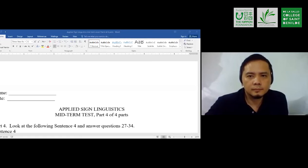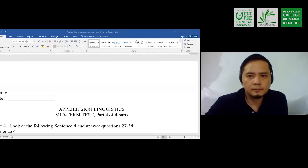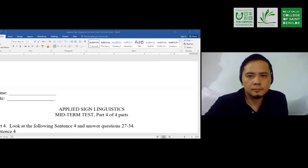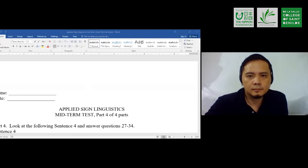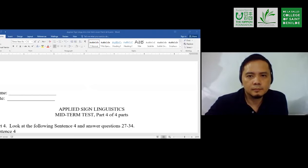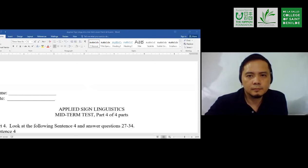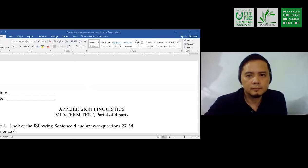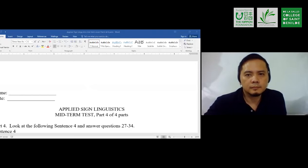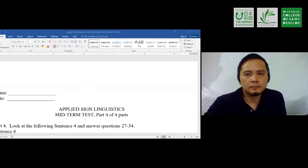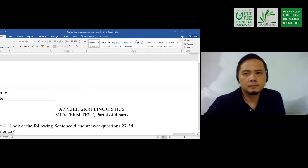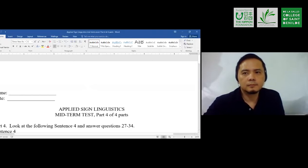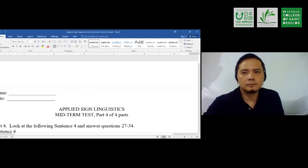Number 4.